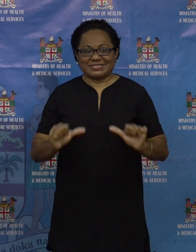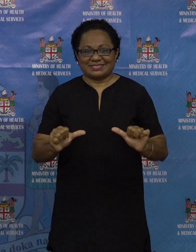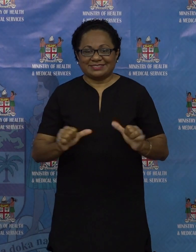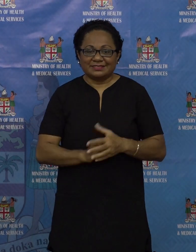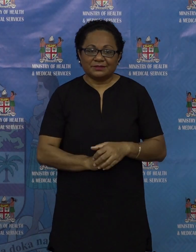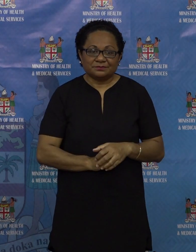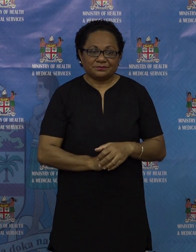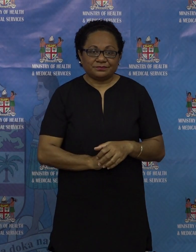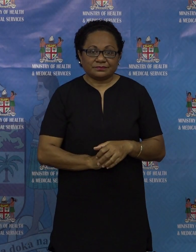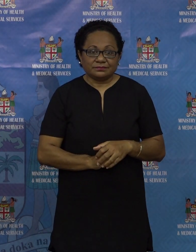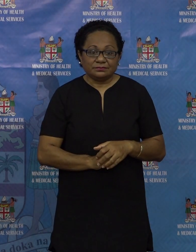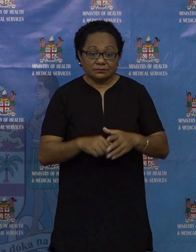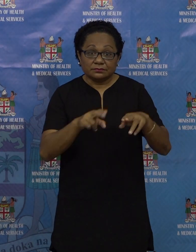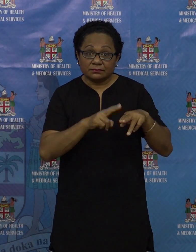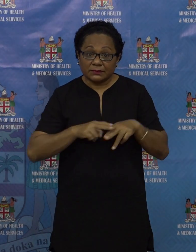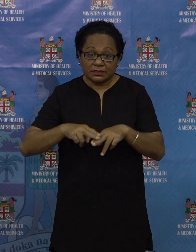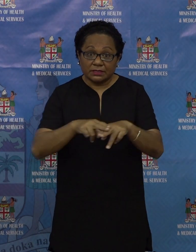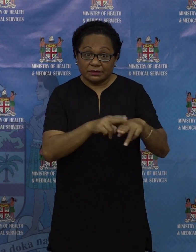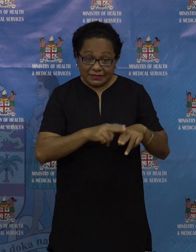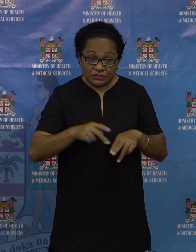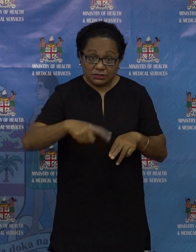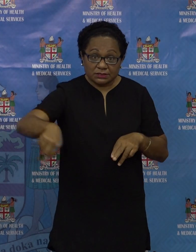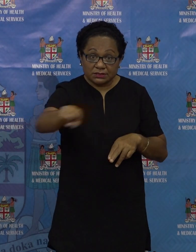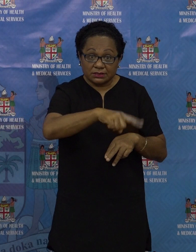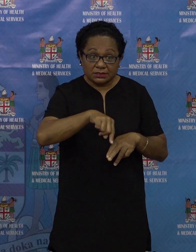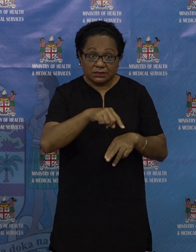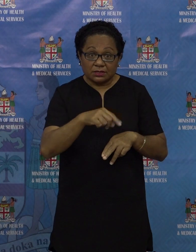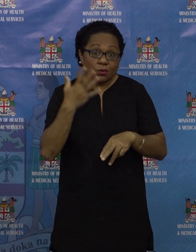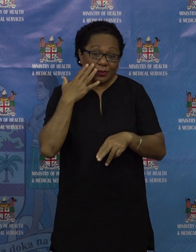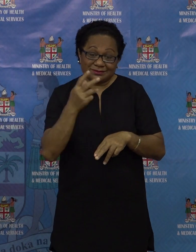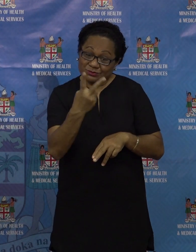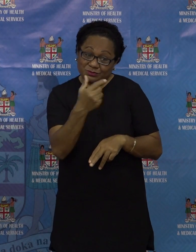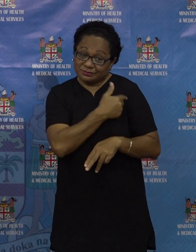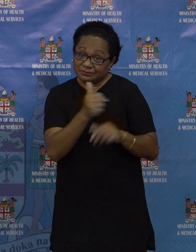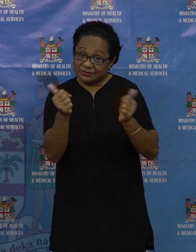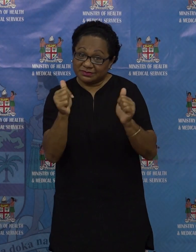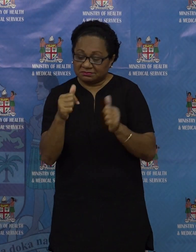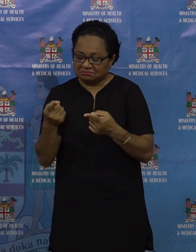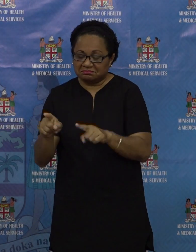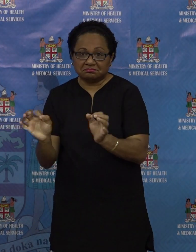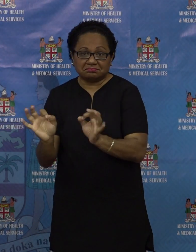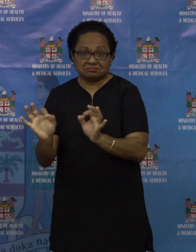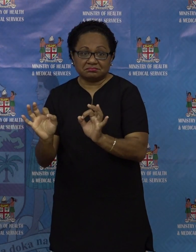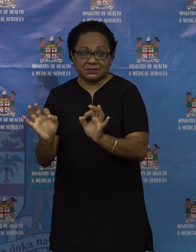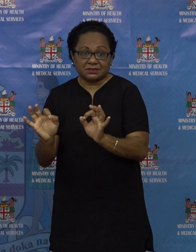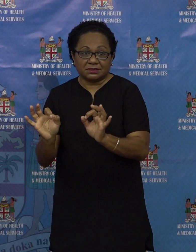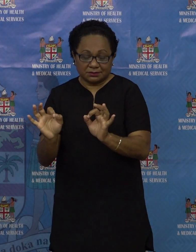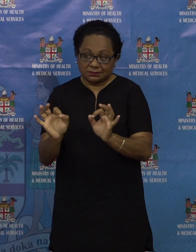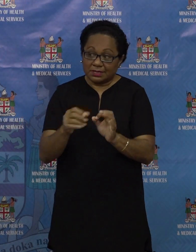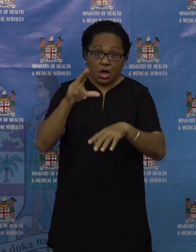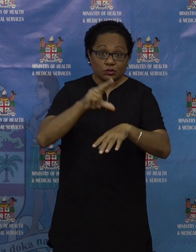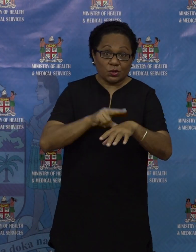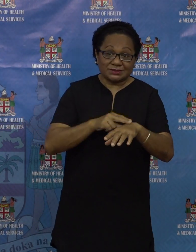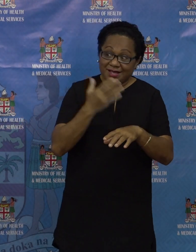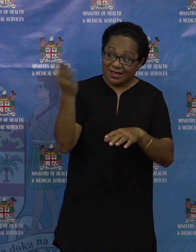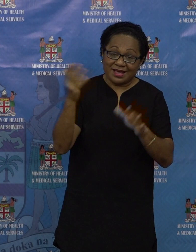No one in Fiji has died from COVID-19 after they've been fully vaccinated against COVID-19. And after this, Dr. Alicia will walk us through